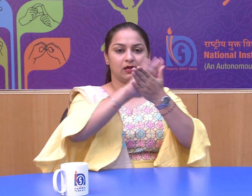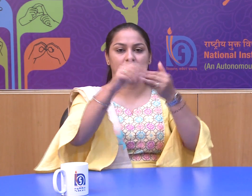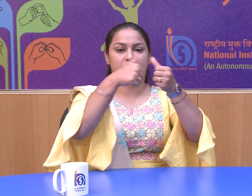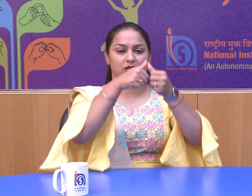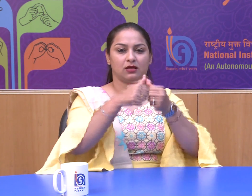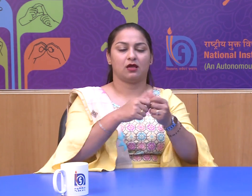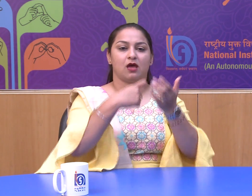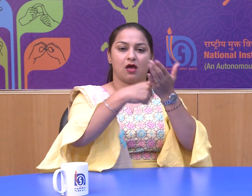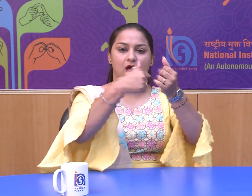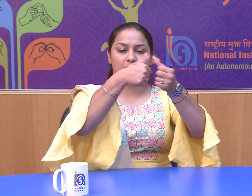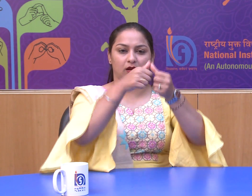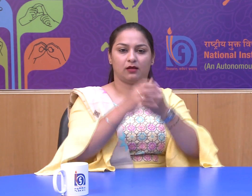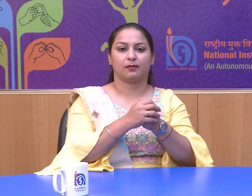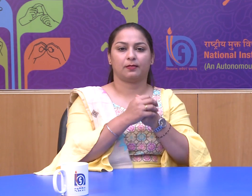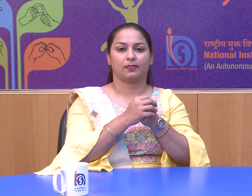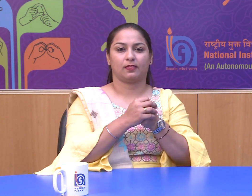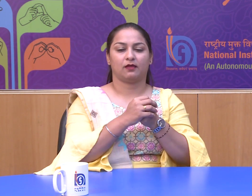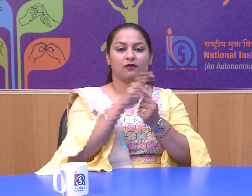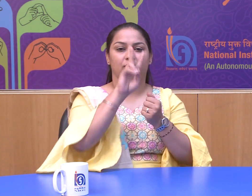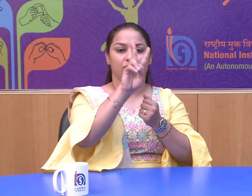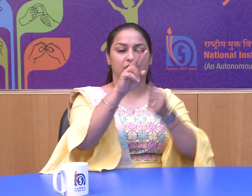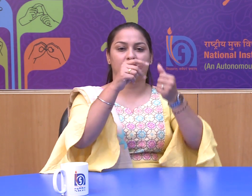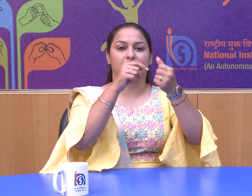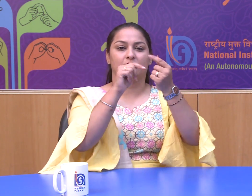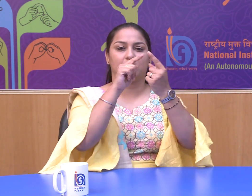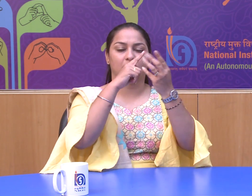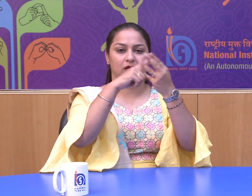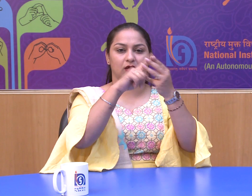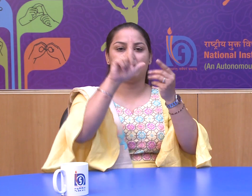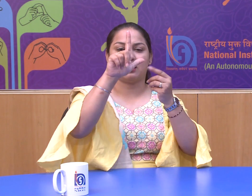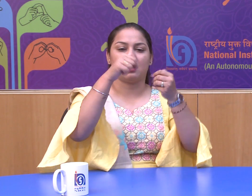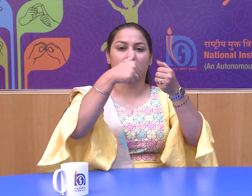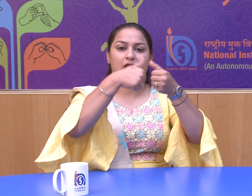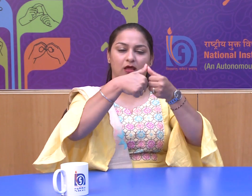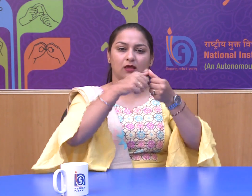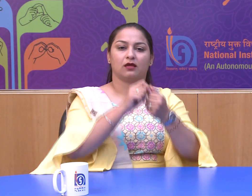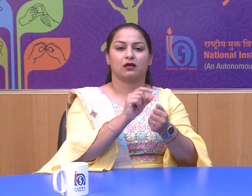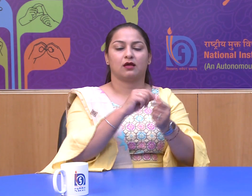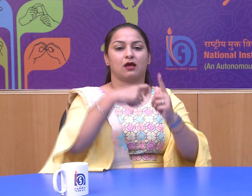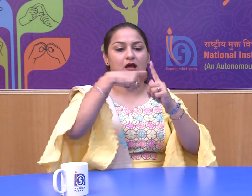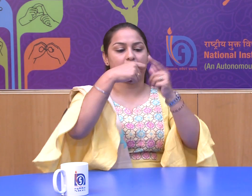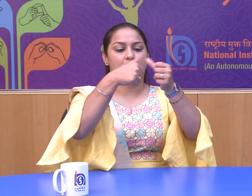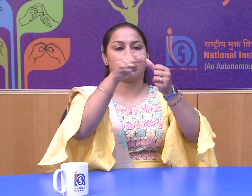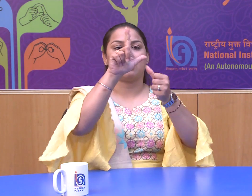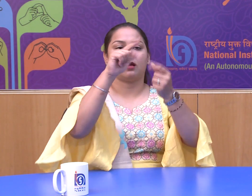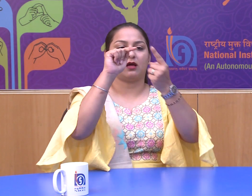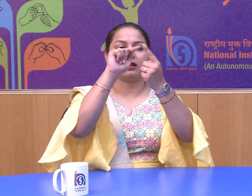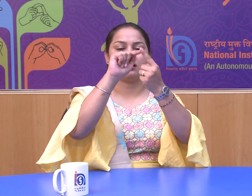Another kingdom which rose to a position of importance after the Mauryas was Kalinga.